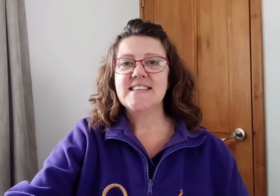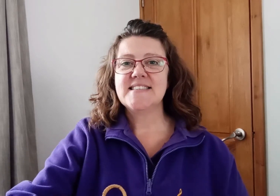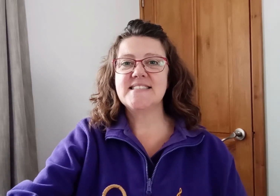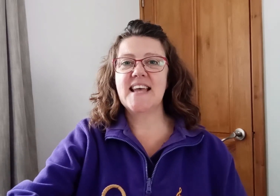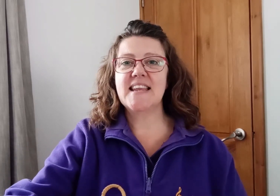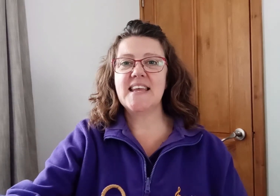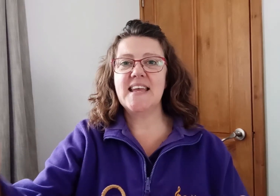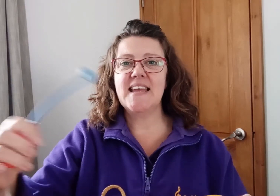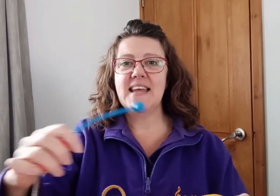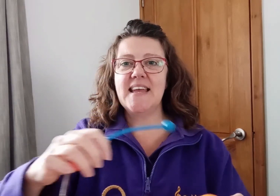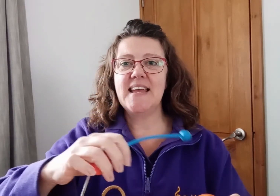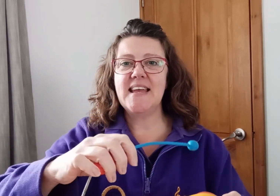steady,